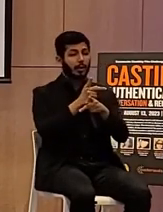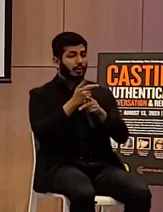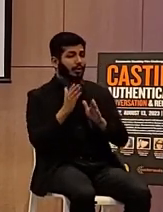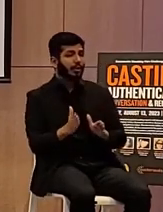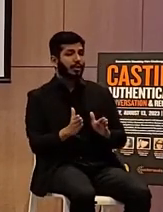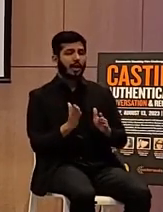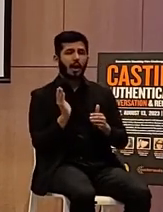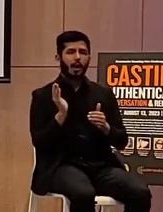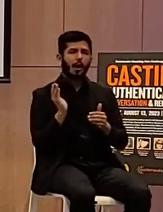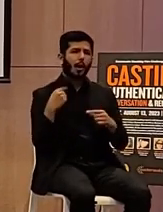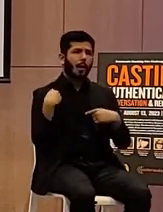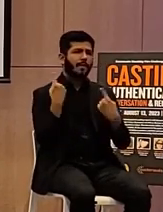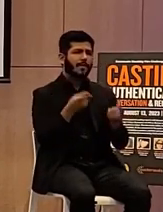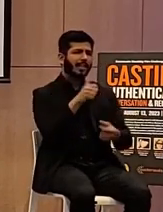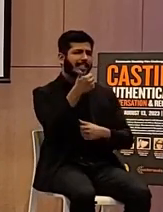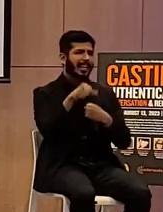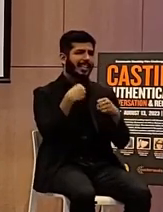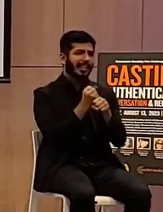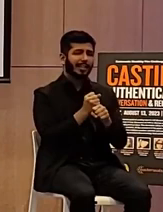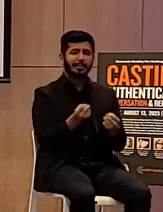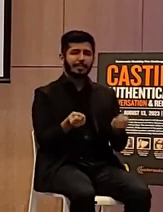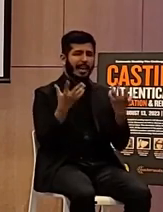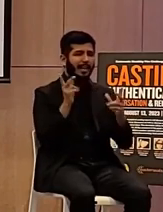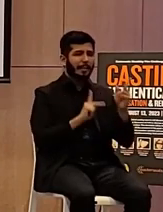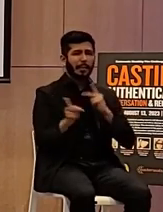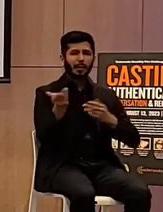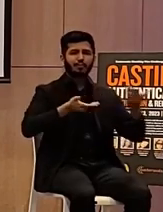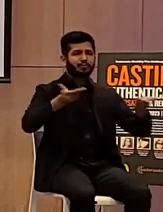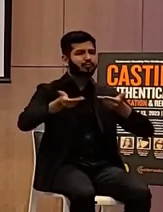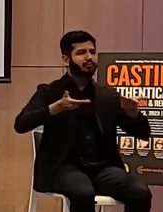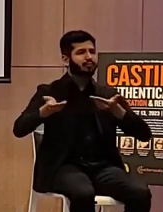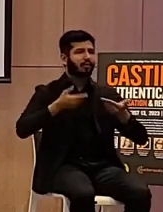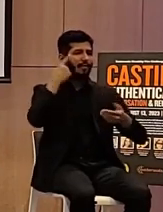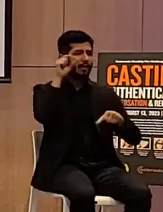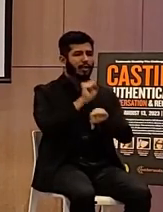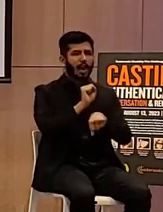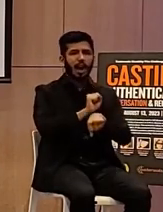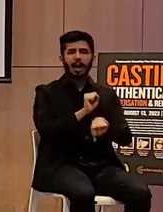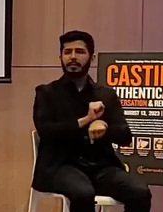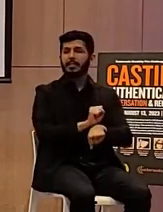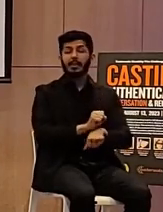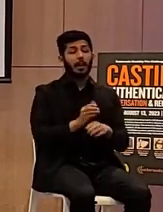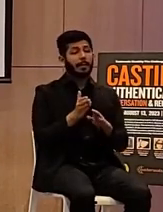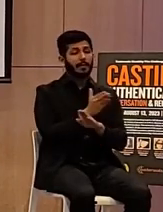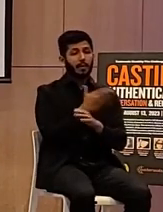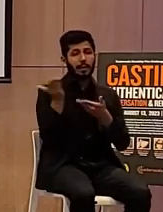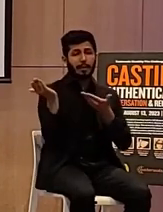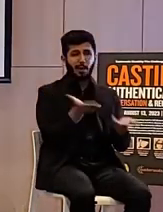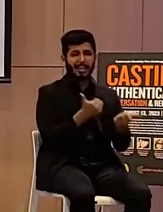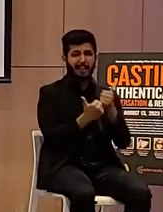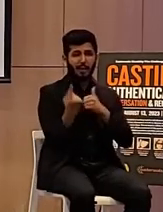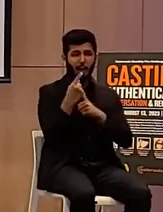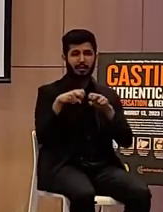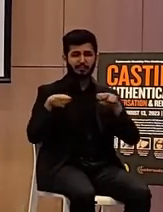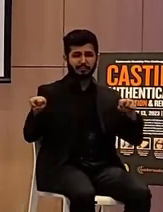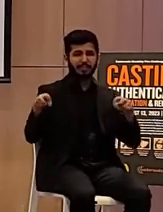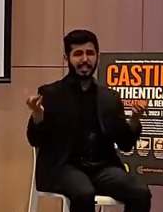last 10 years, it's led to so many jobs, and I just truly feel honored. So before we bring up our moderator and our panelists, I want to